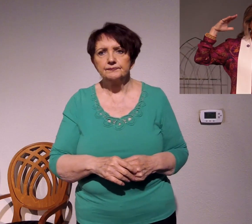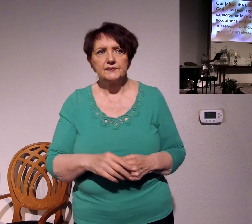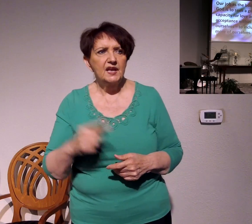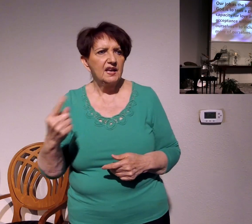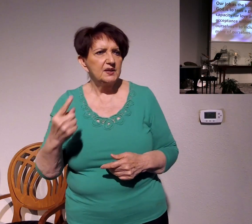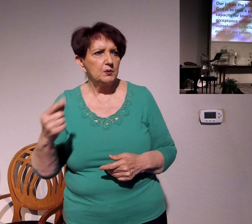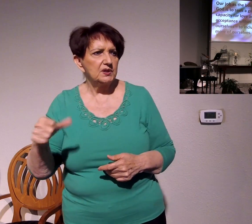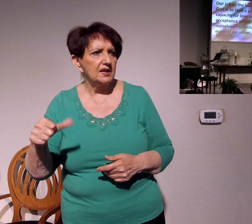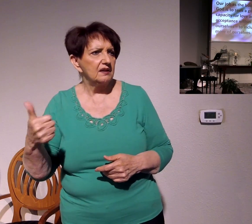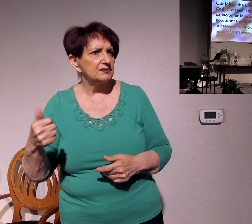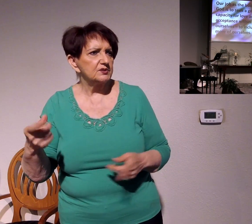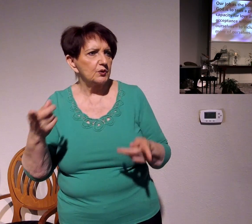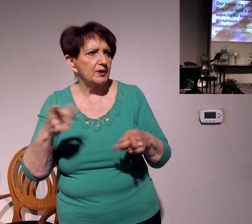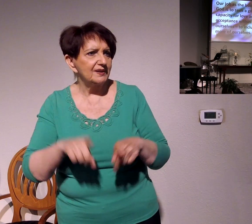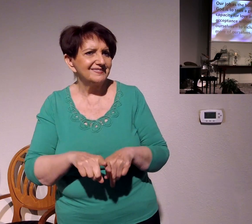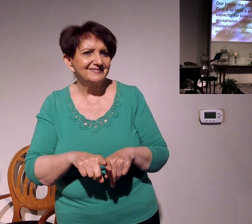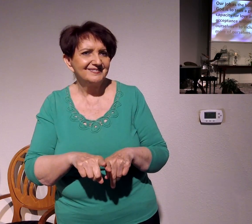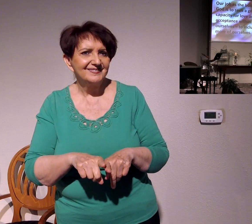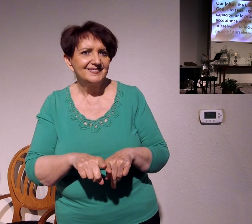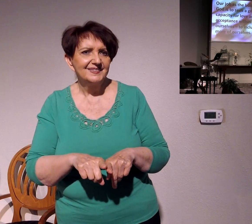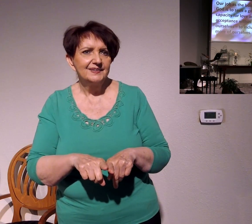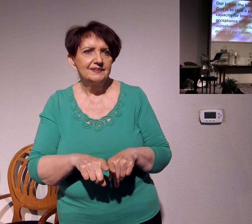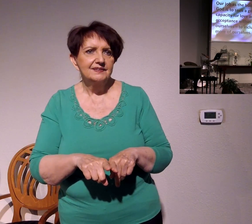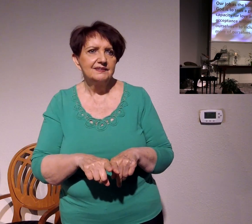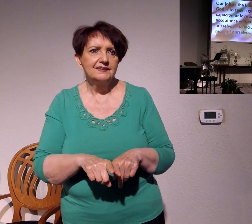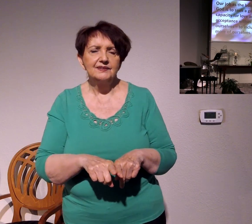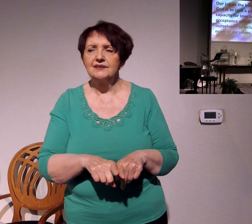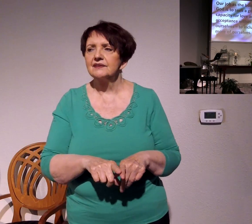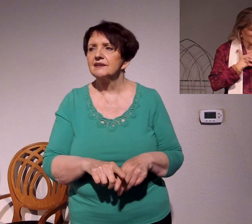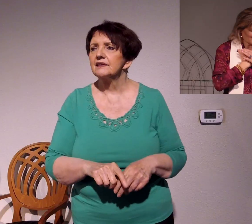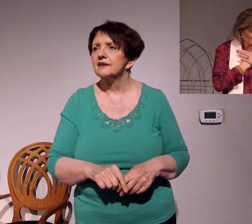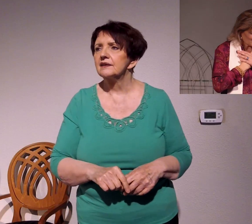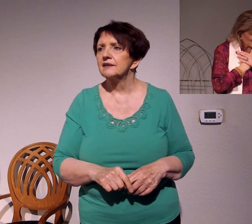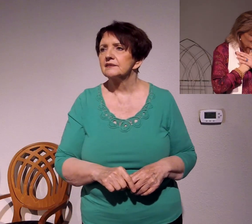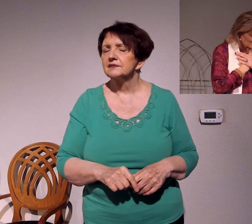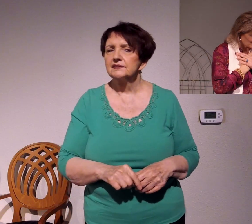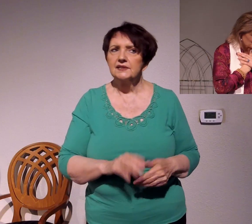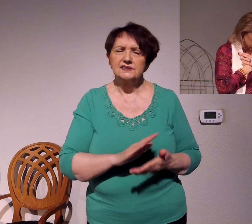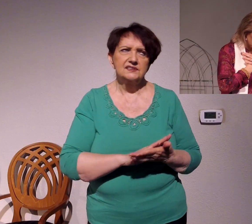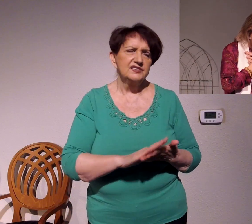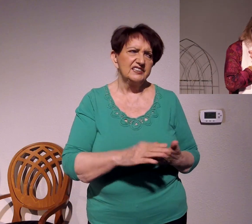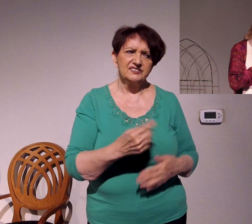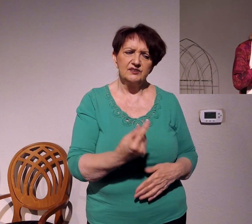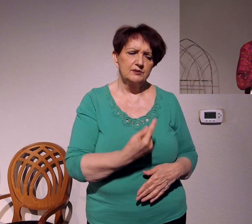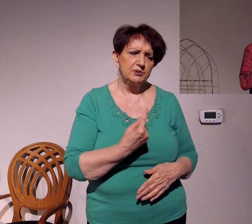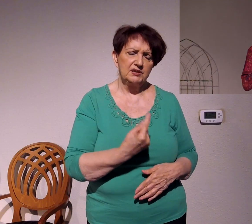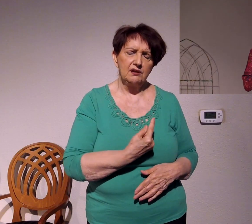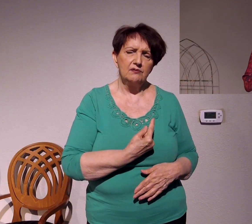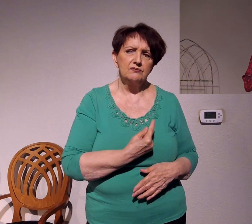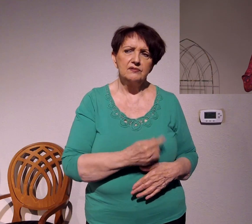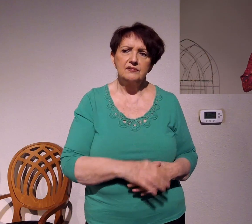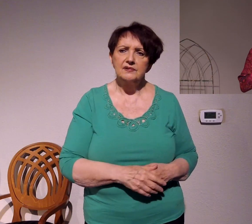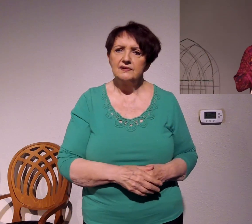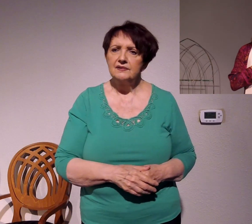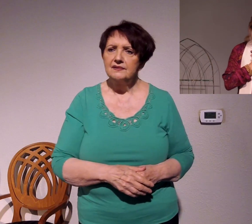Anybody else with me? And need that too? It's so nice not to be alone.